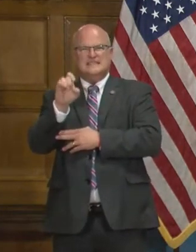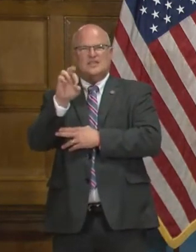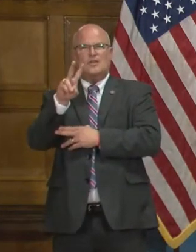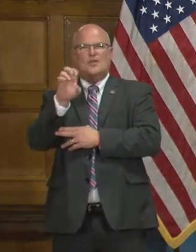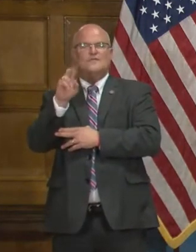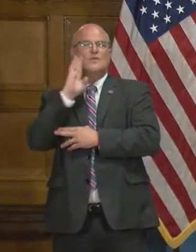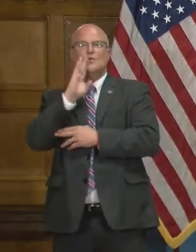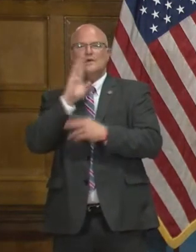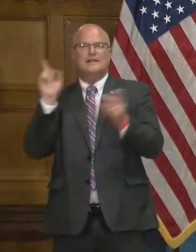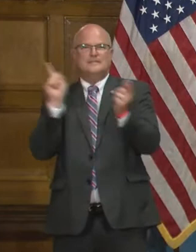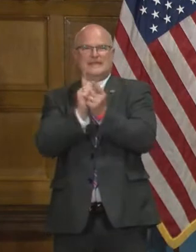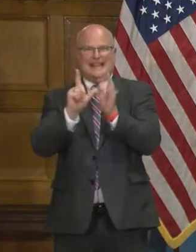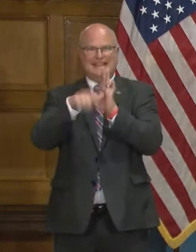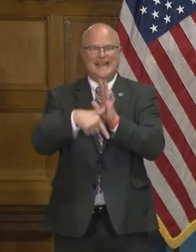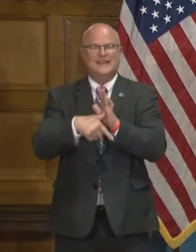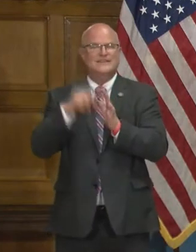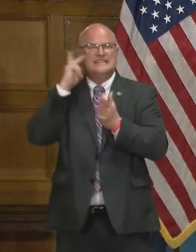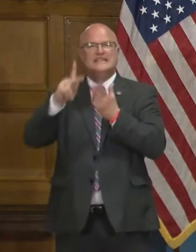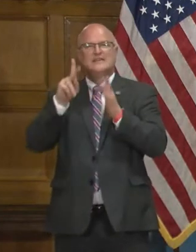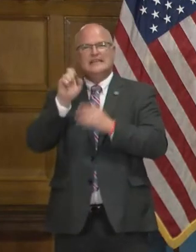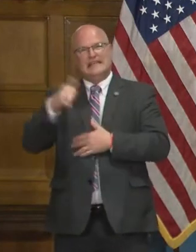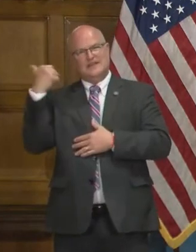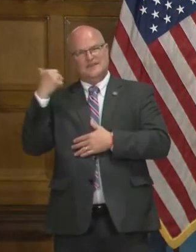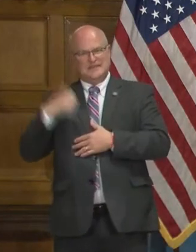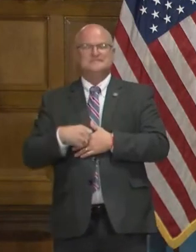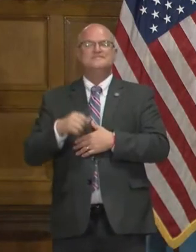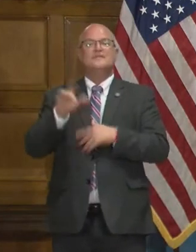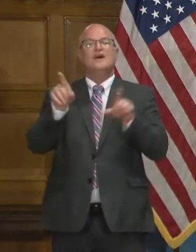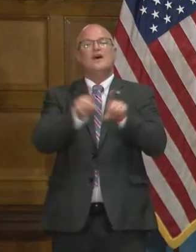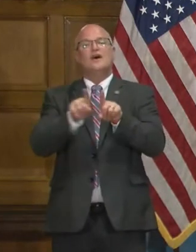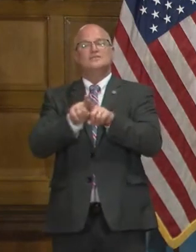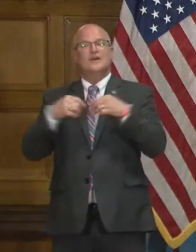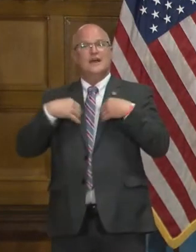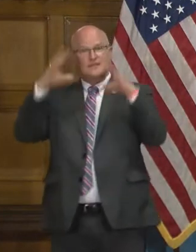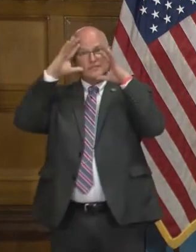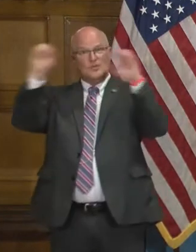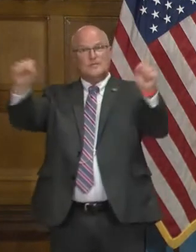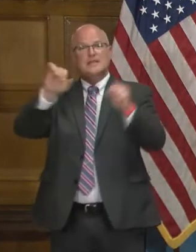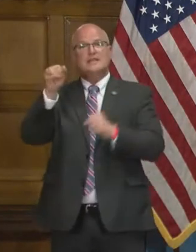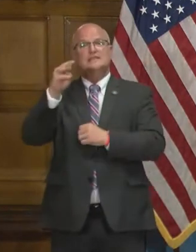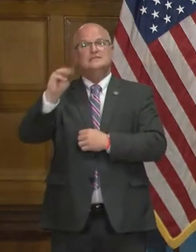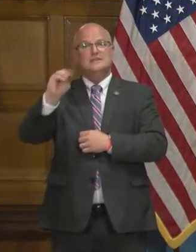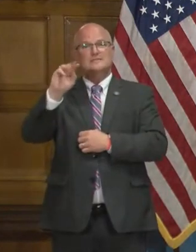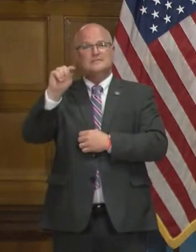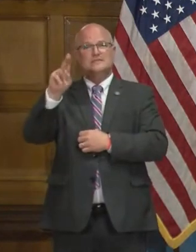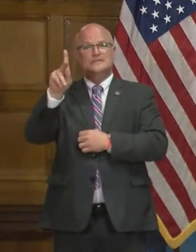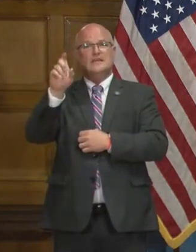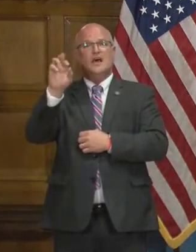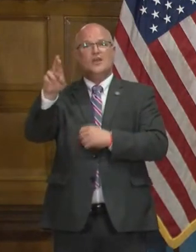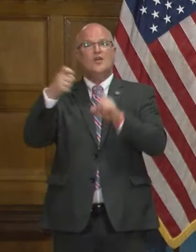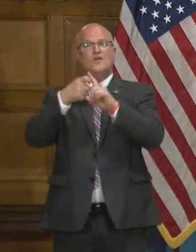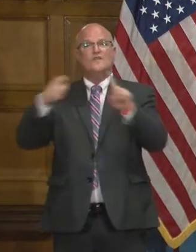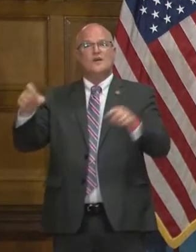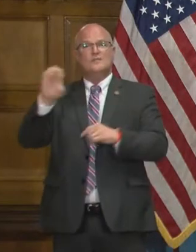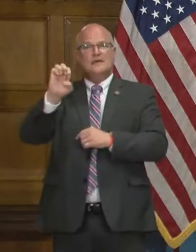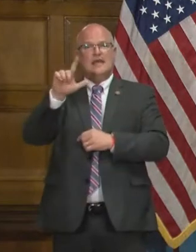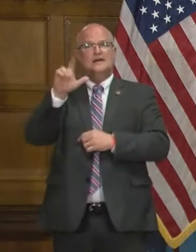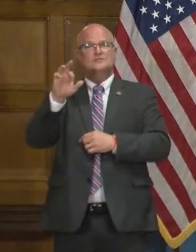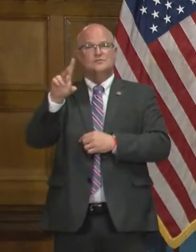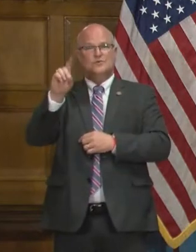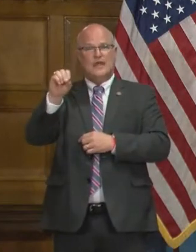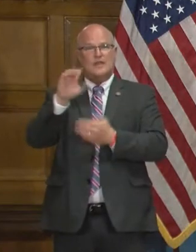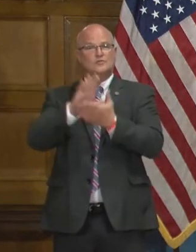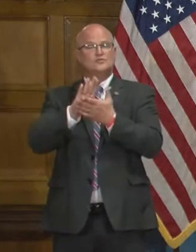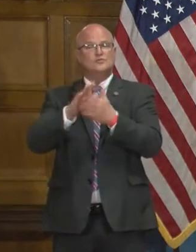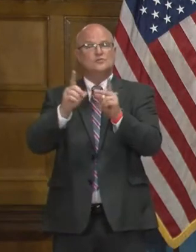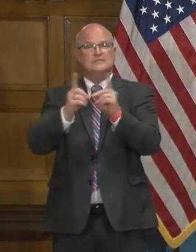later. And there I have the Secretary Key over here. In addition, we have Superintendent Jim Tucker from El Dorado School District,